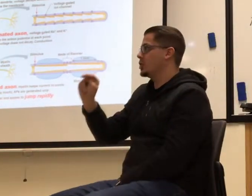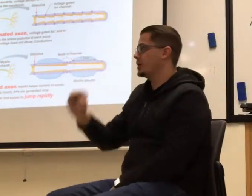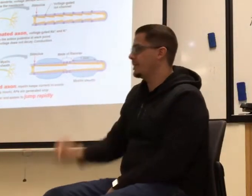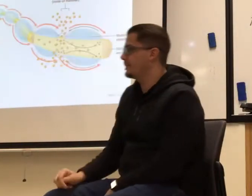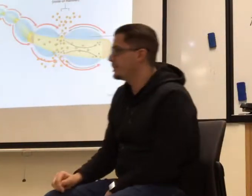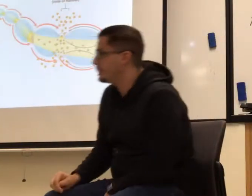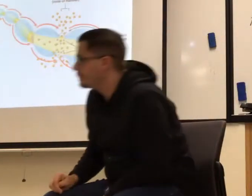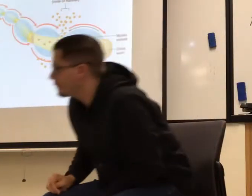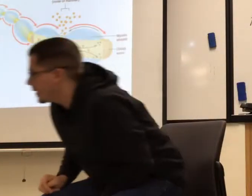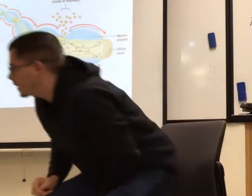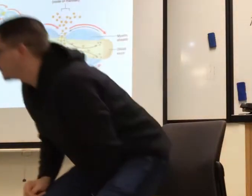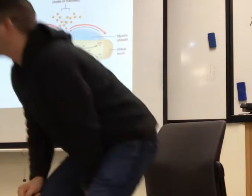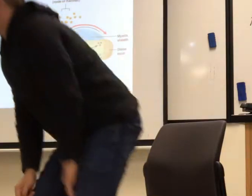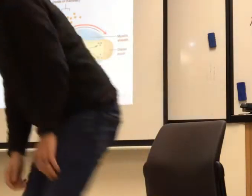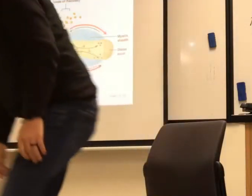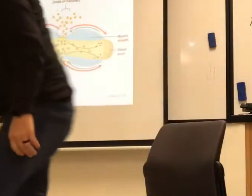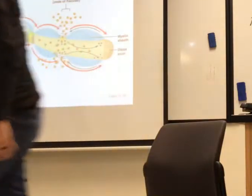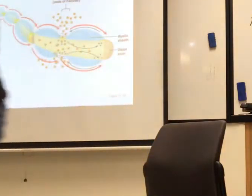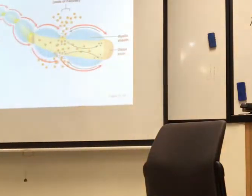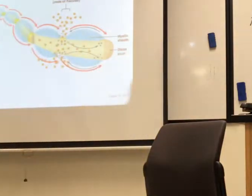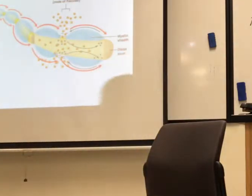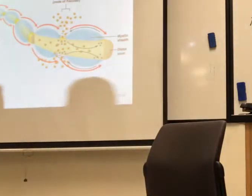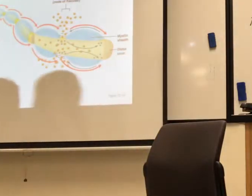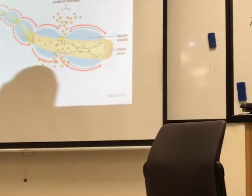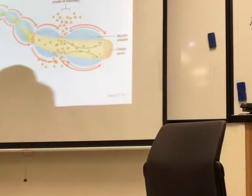So that's how the